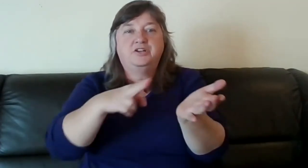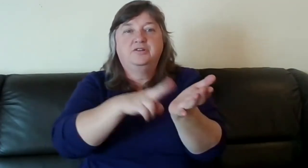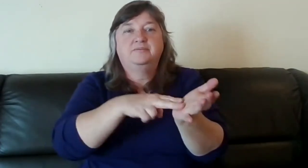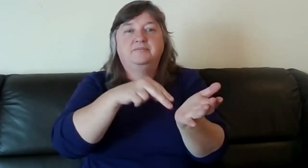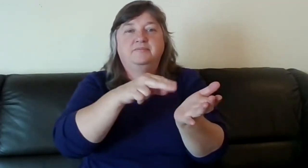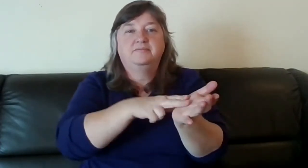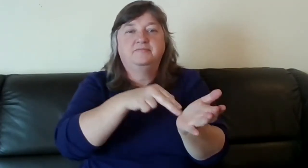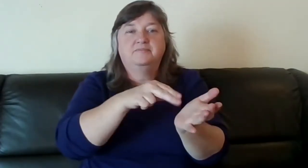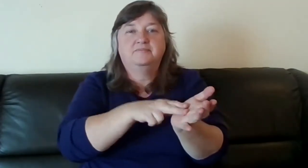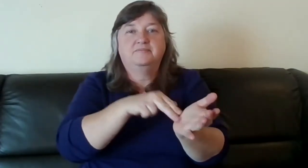butter,